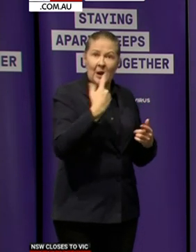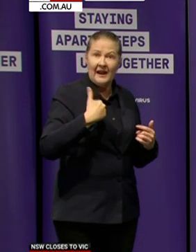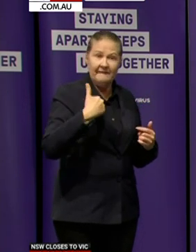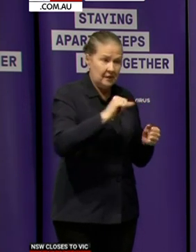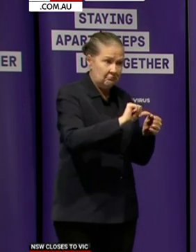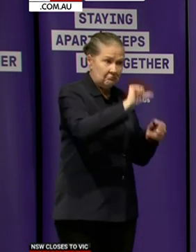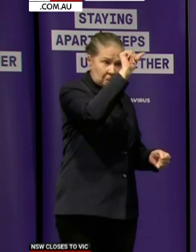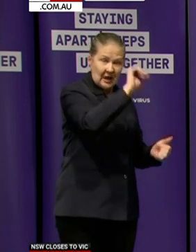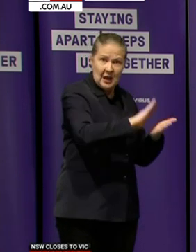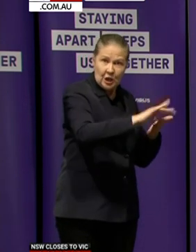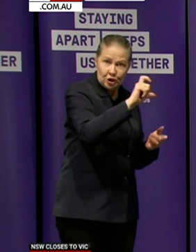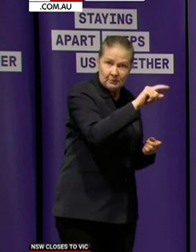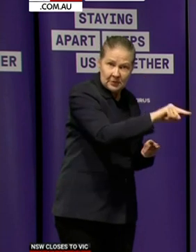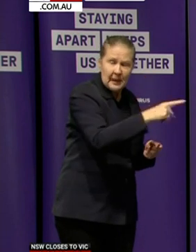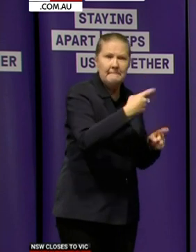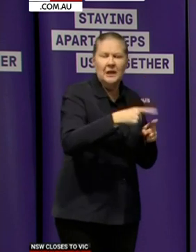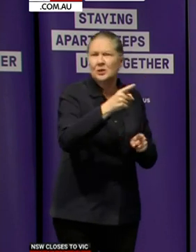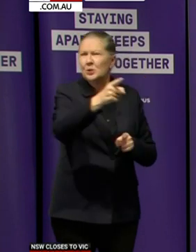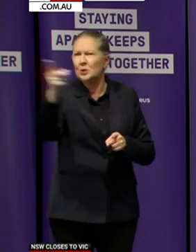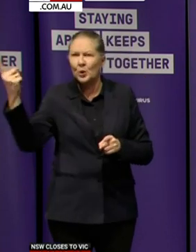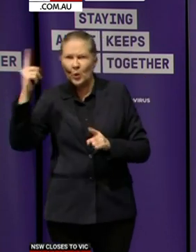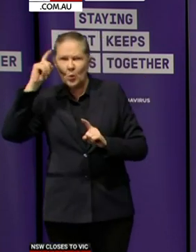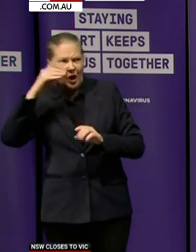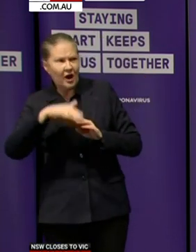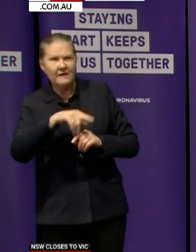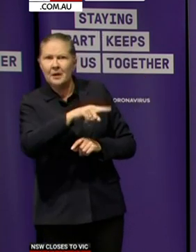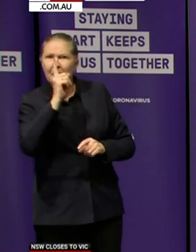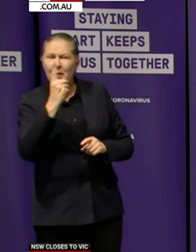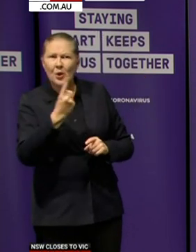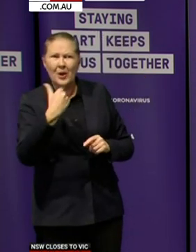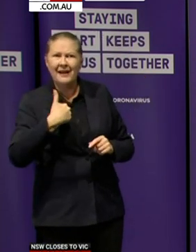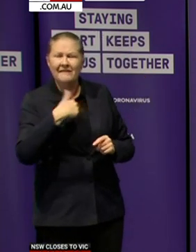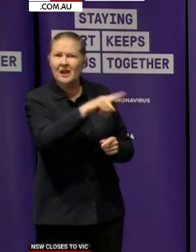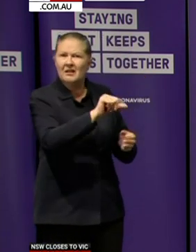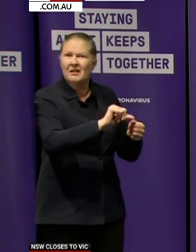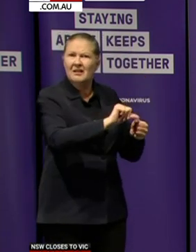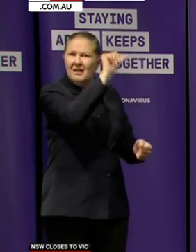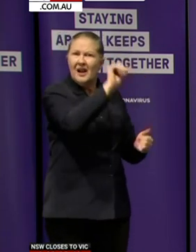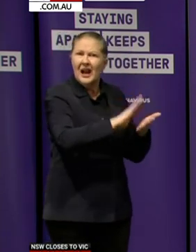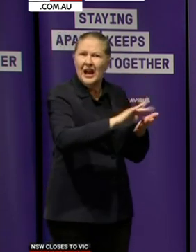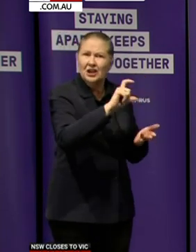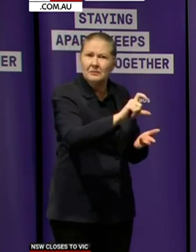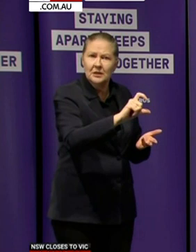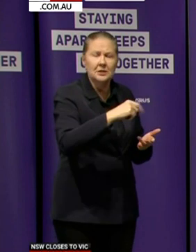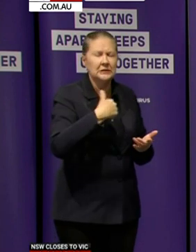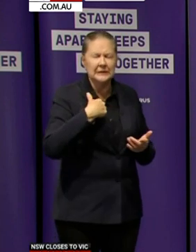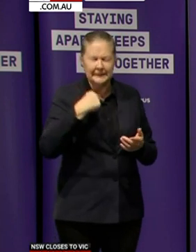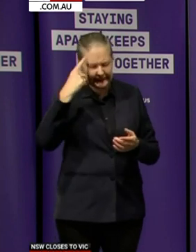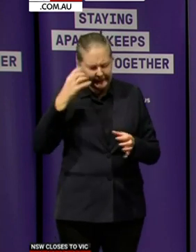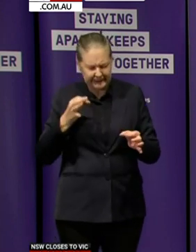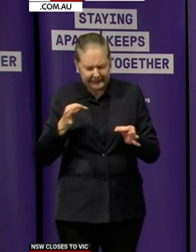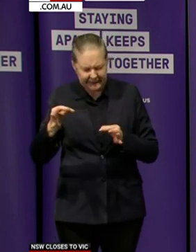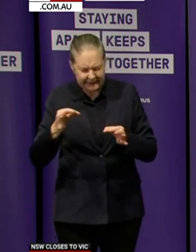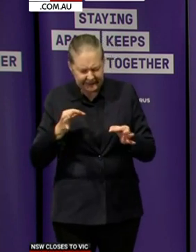every Victorian who is concerned for those residents. We all are. The strategy here is to complete the testing, and